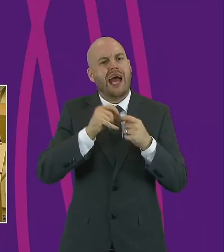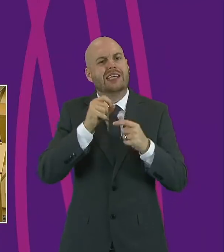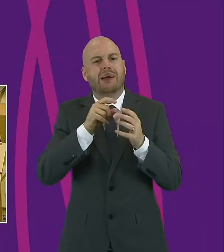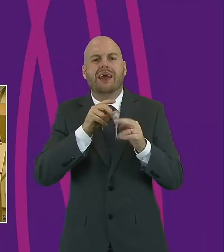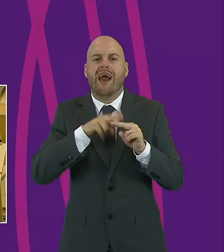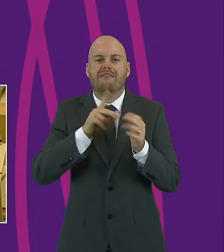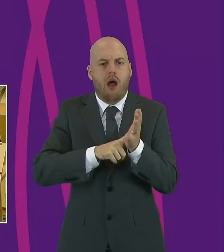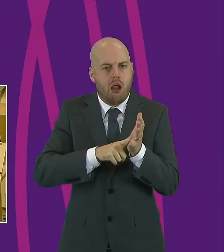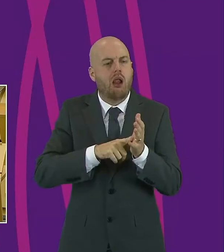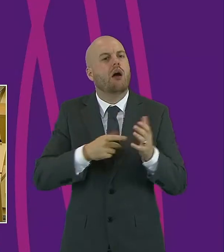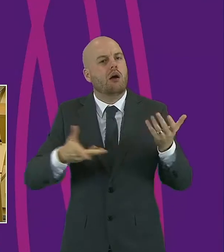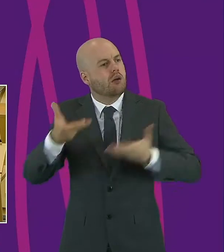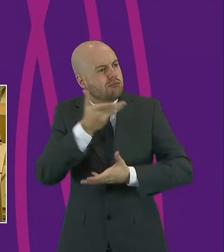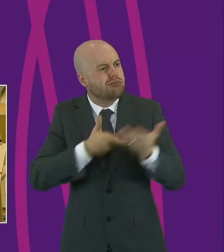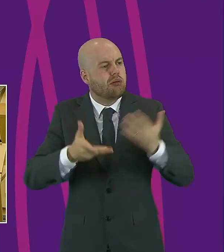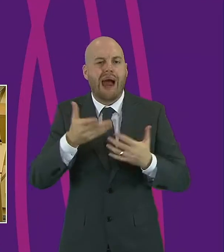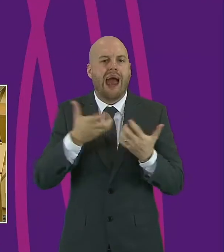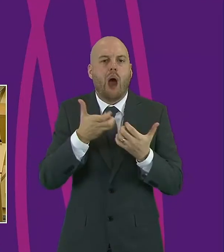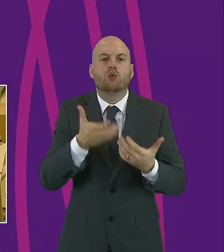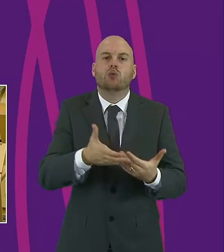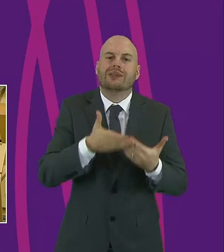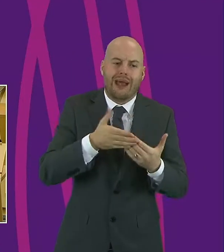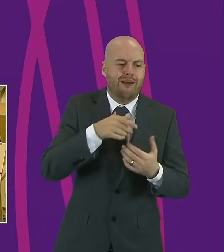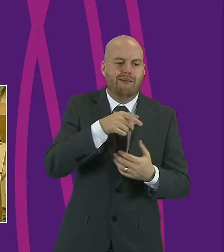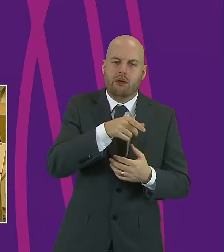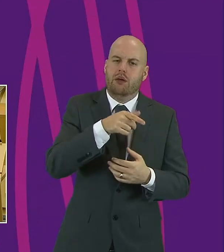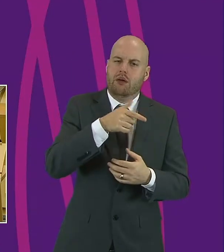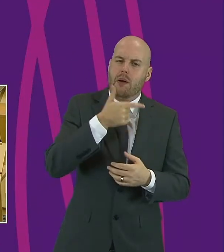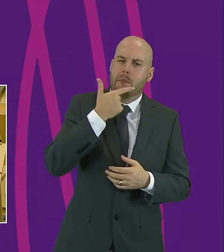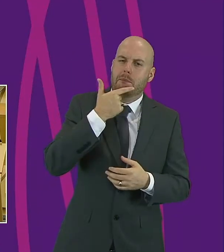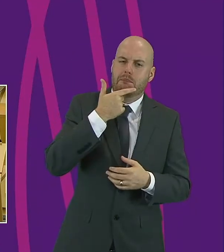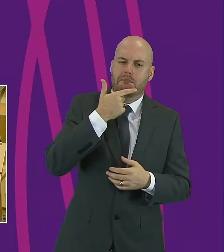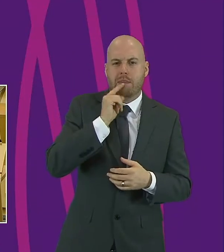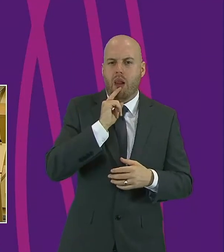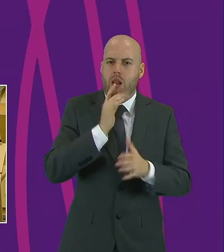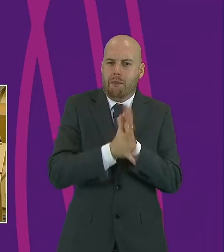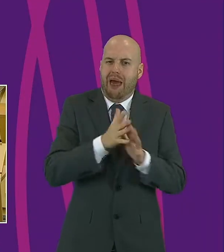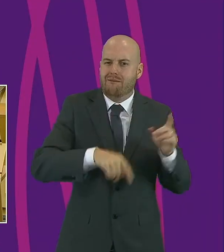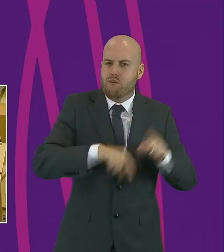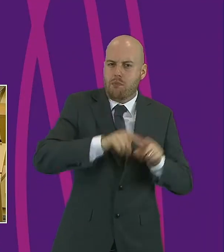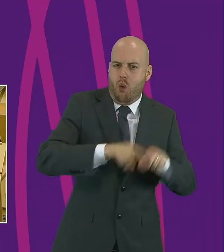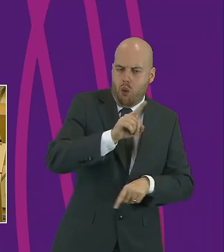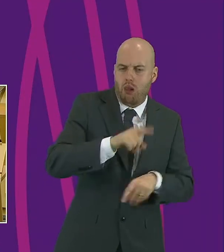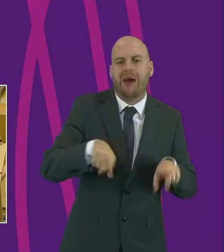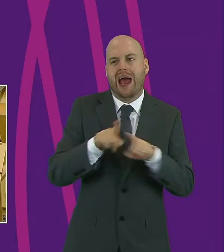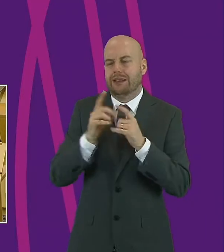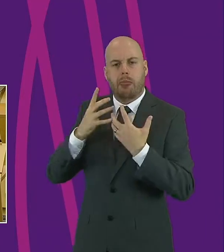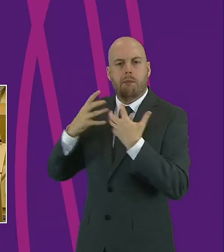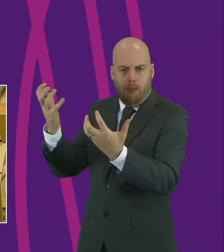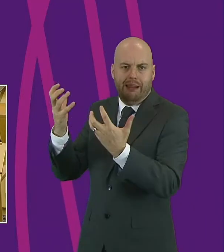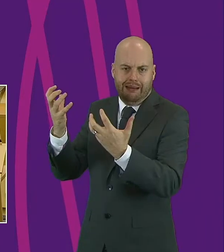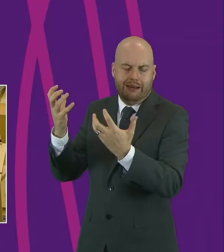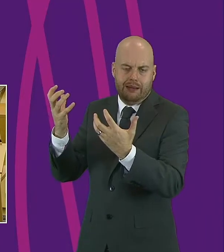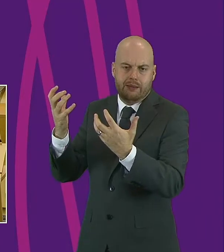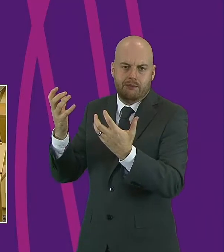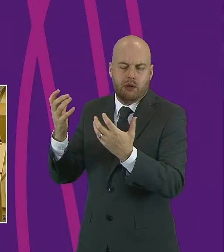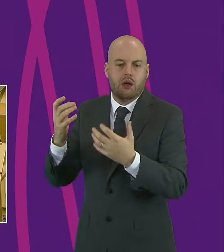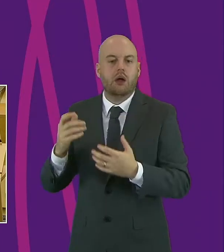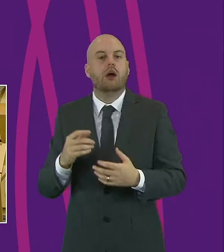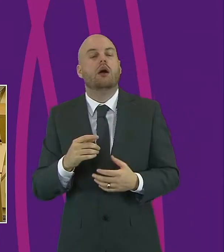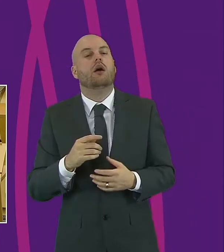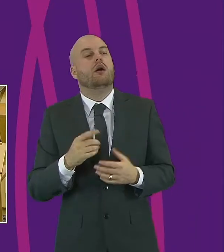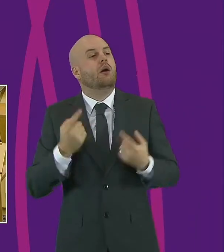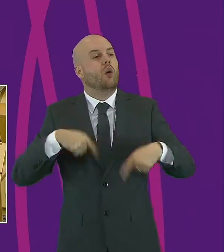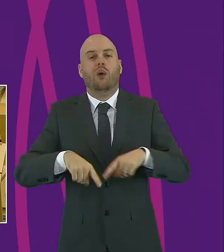safeguard player, staff and the wider population. And of course, we will also have to consider the implications of the resumption of non-contact